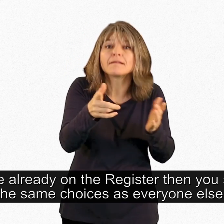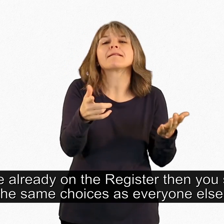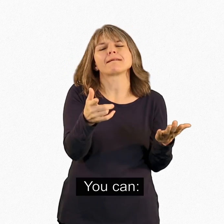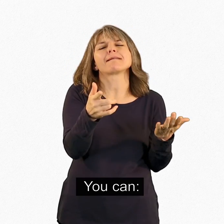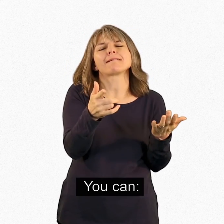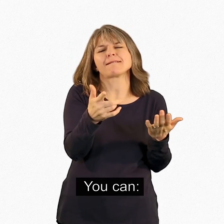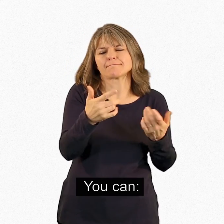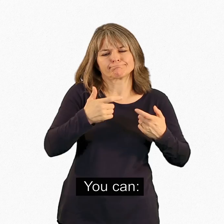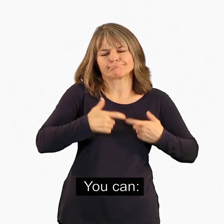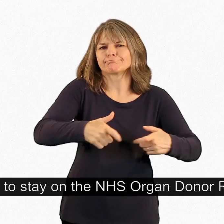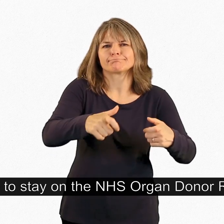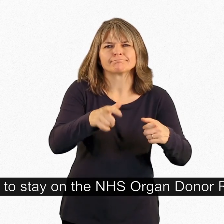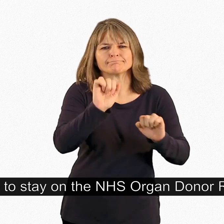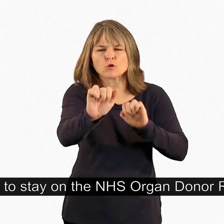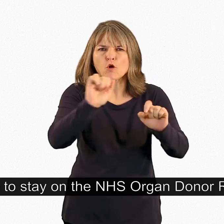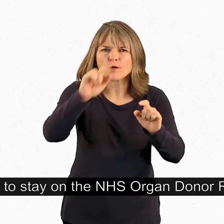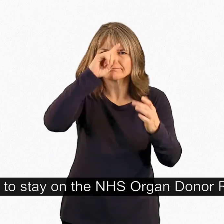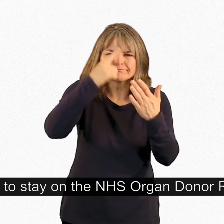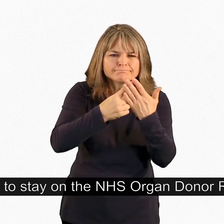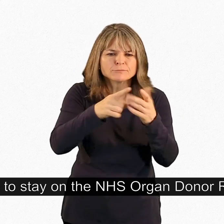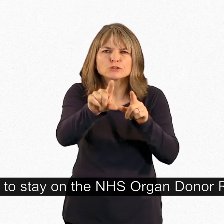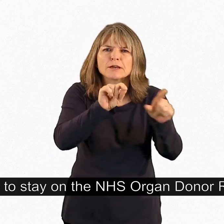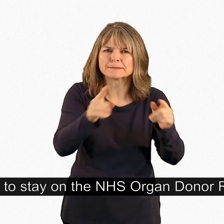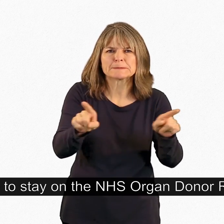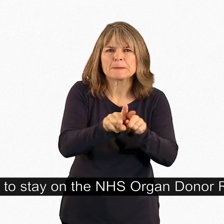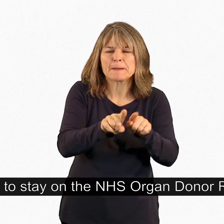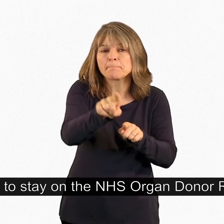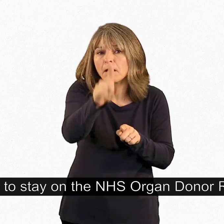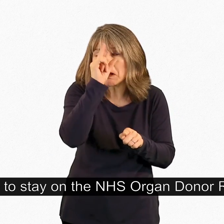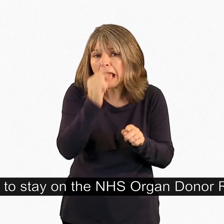You can decide to stay on the NHS organ donor register